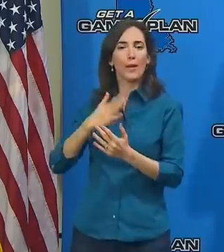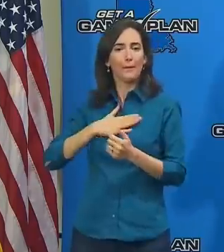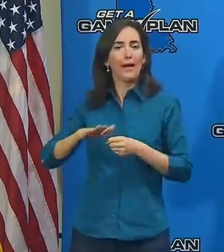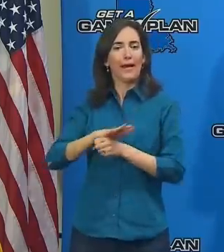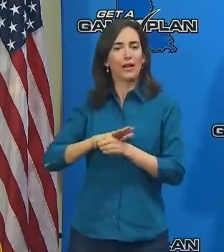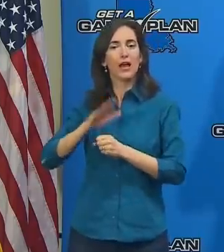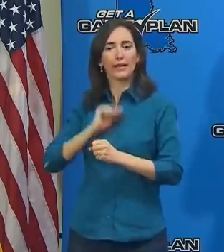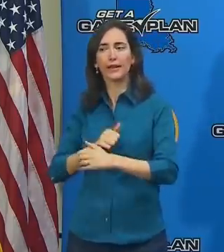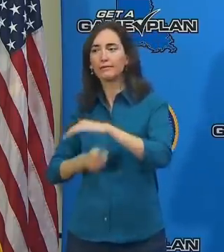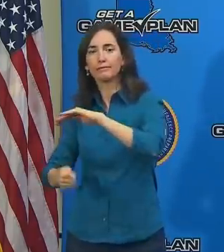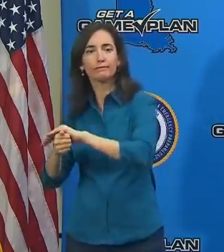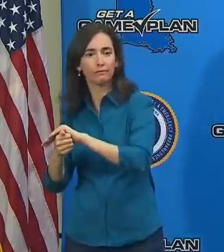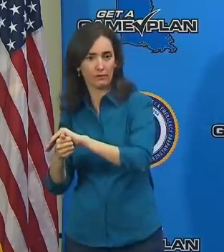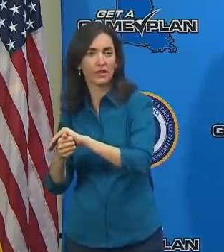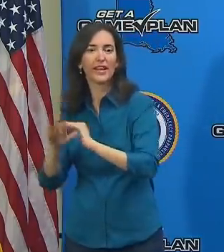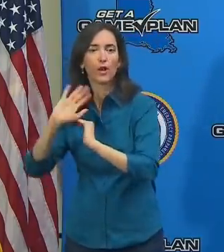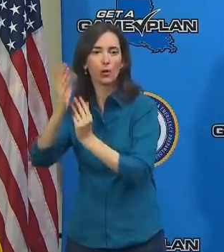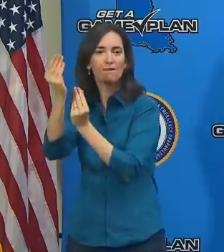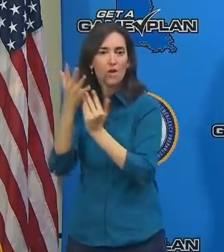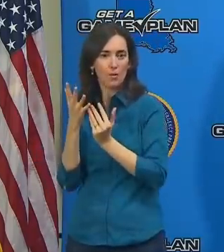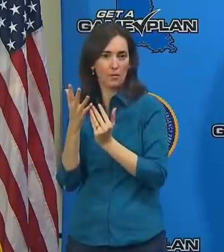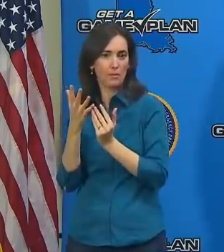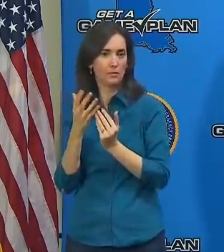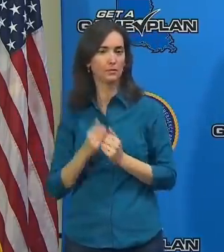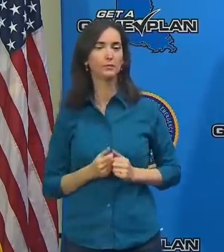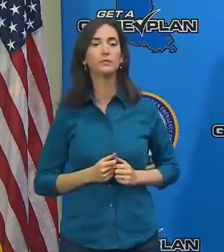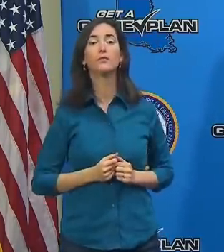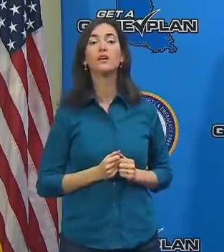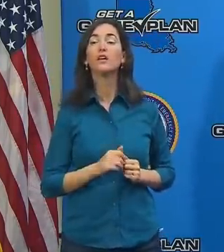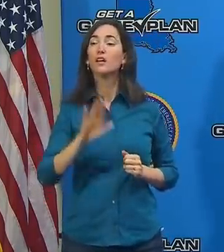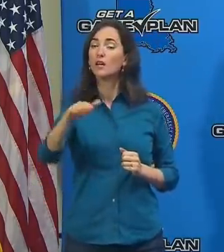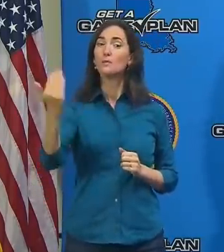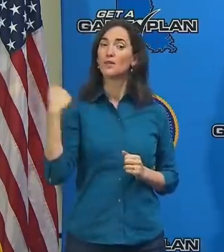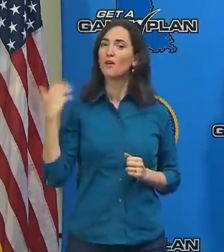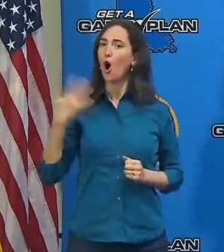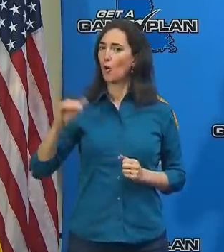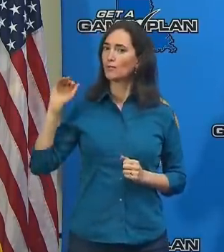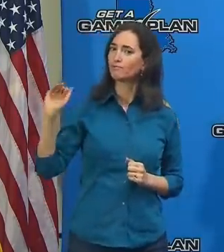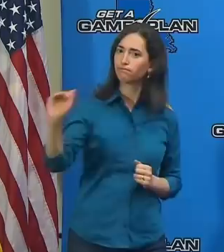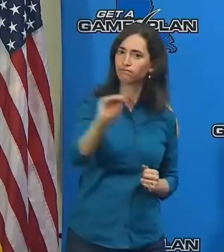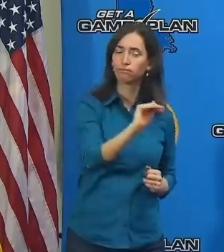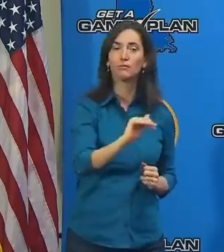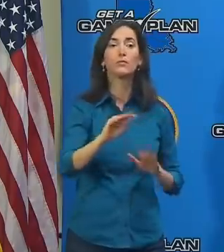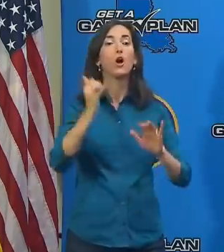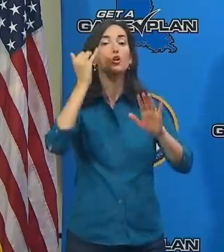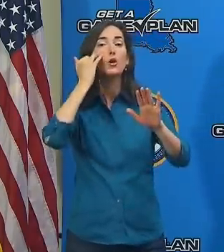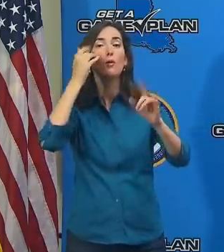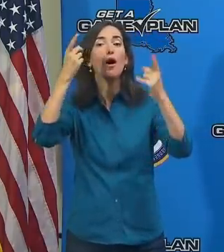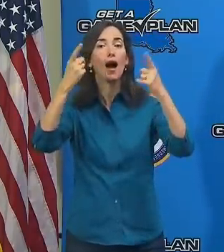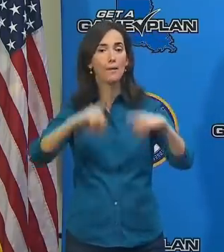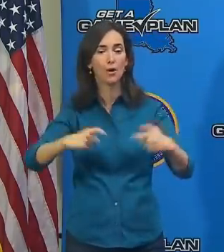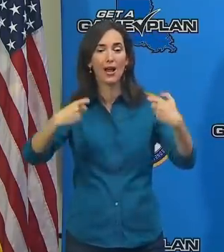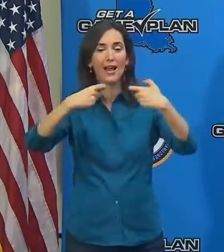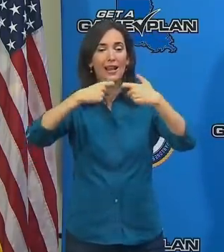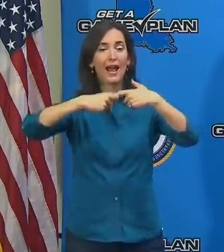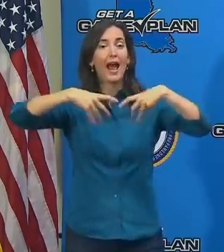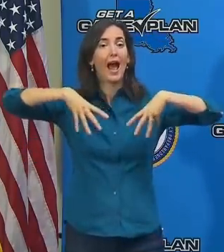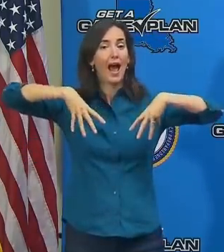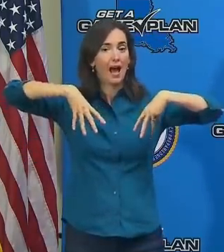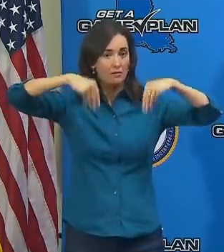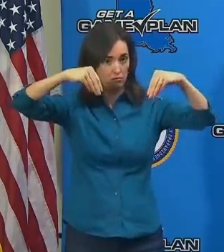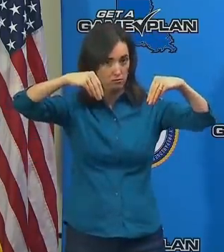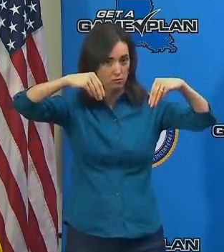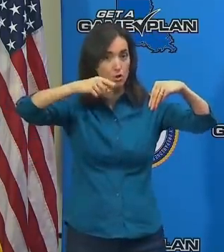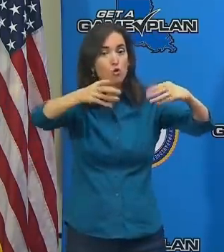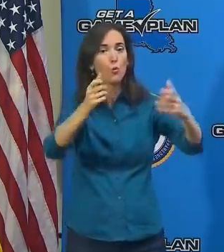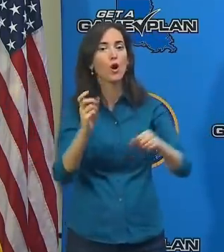parish. As we have mentioned several times before, if you lose electricity and you decide to use